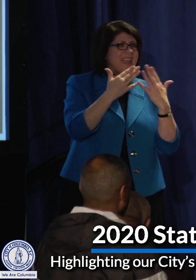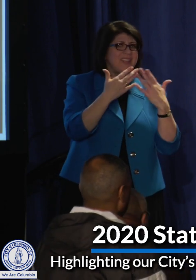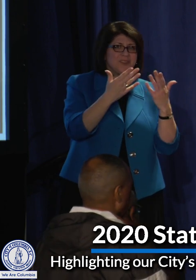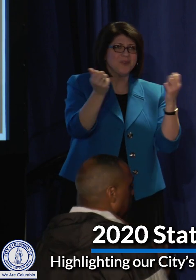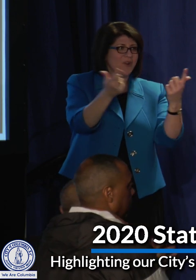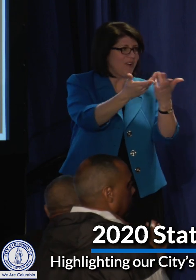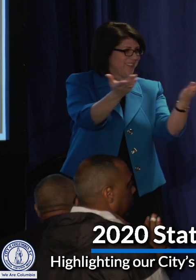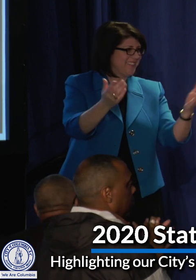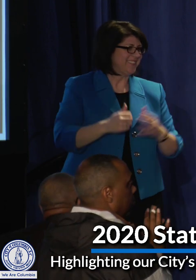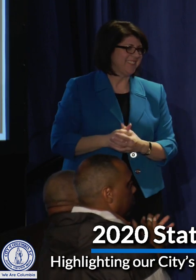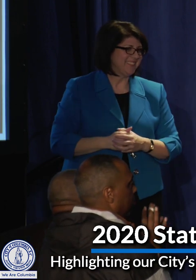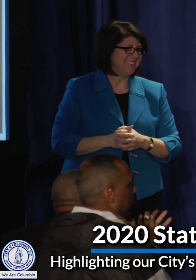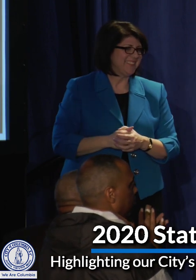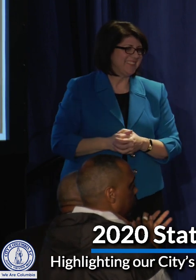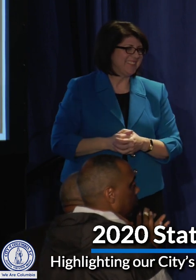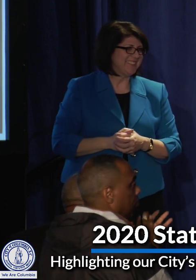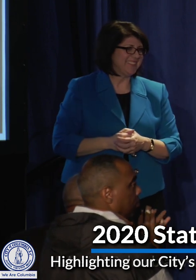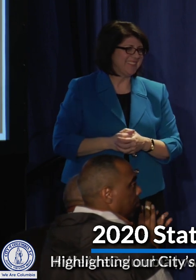Thank you.